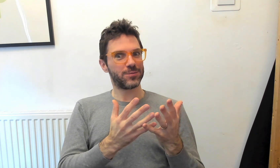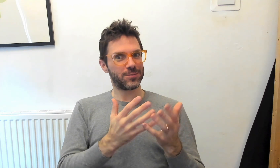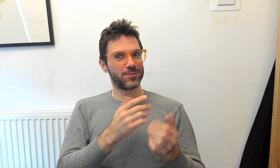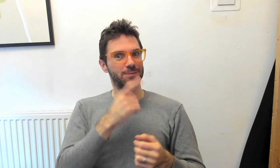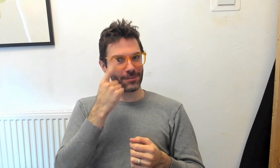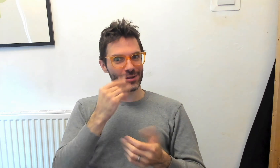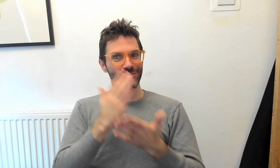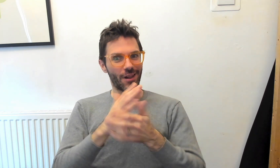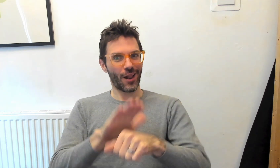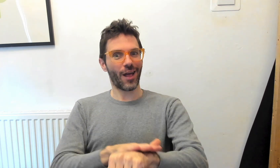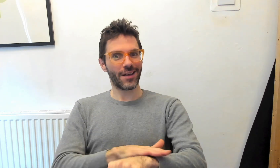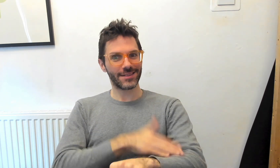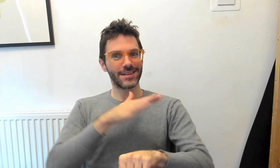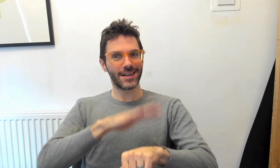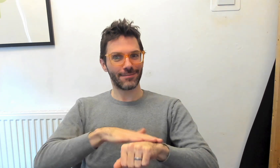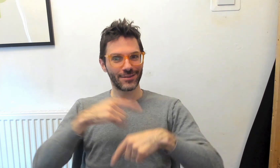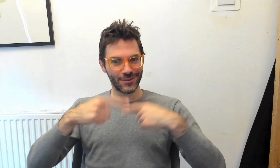things can take a long time to run.